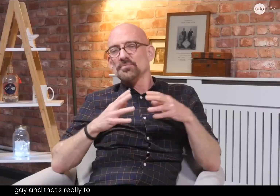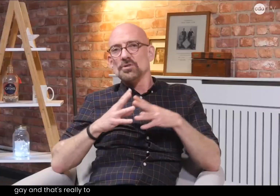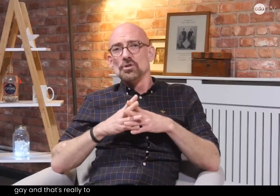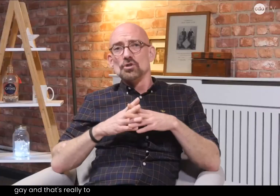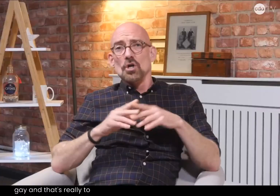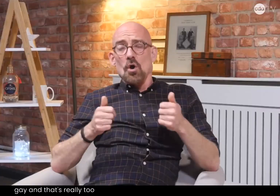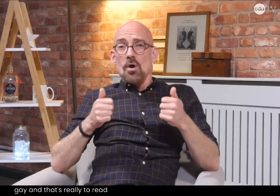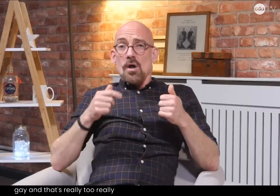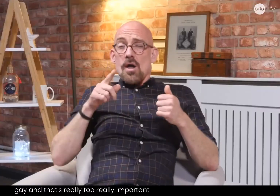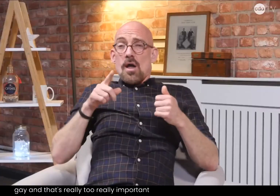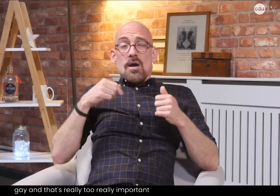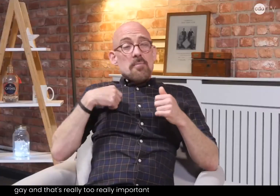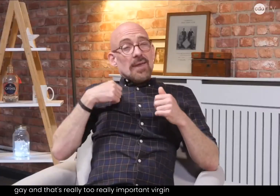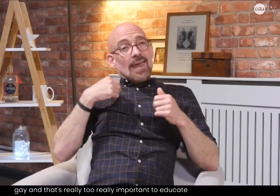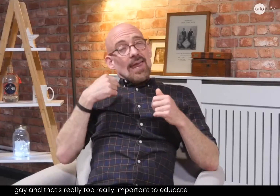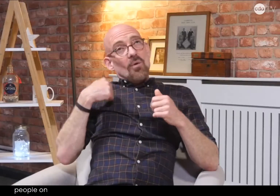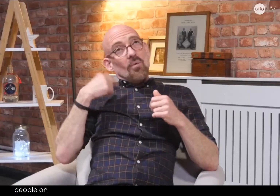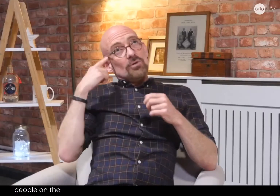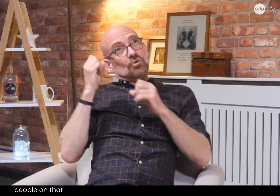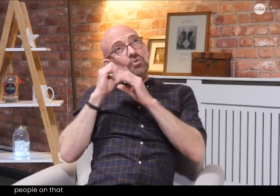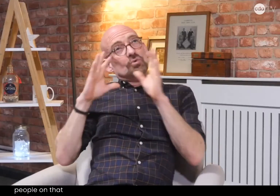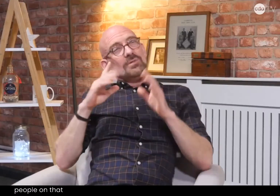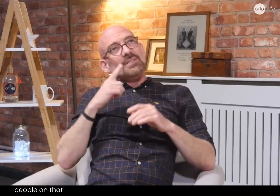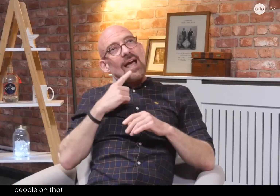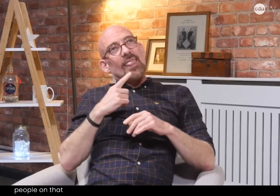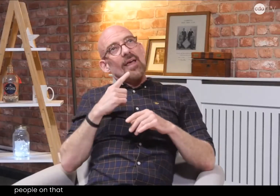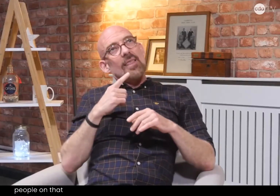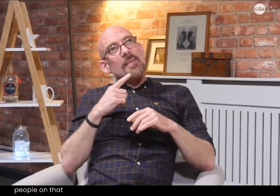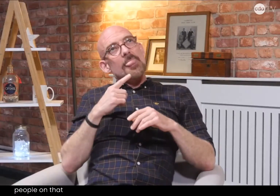educate people on that. Yeah, I agree.